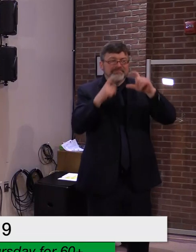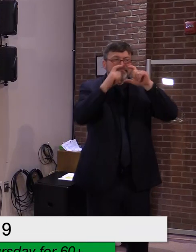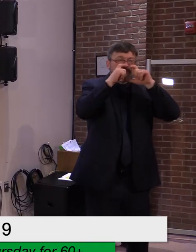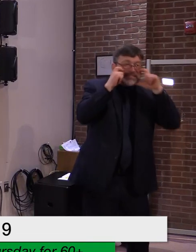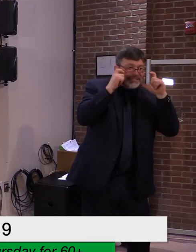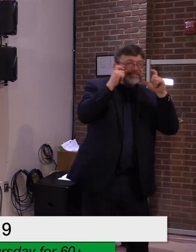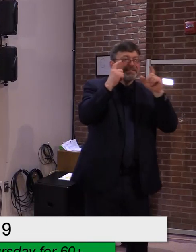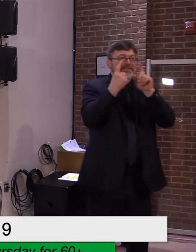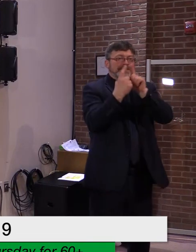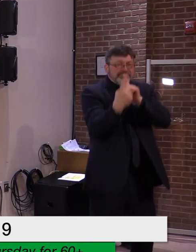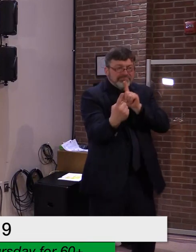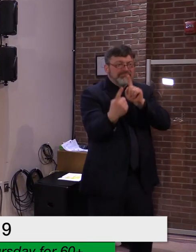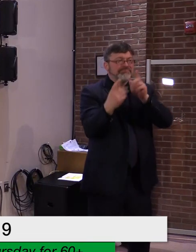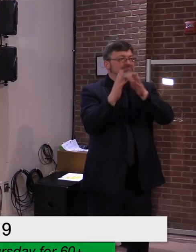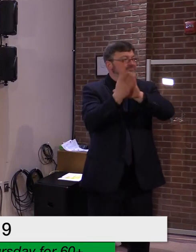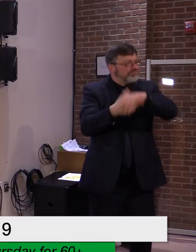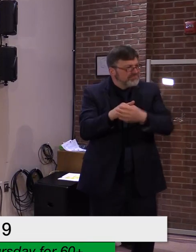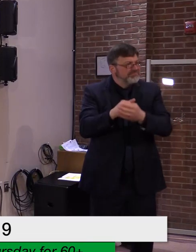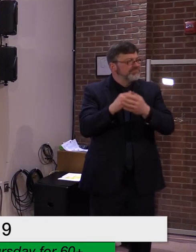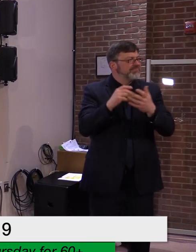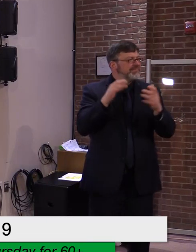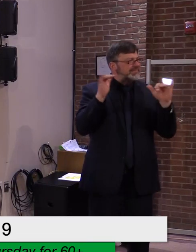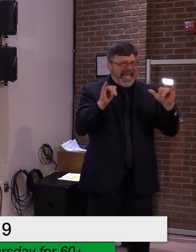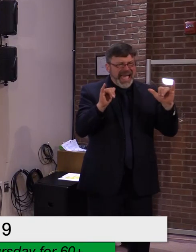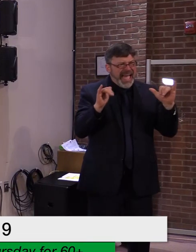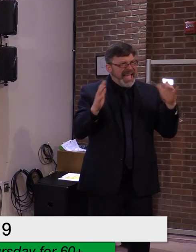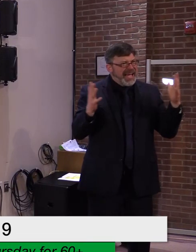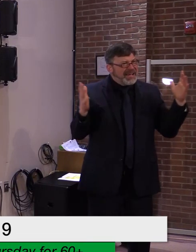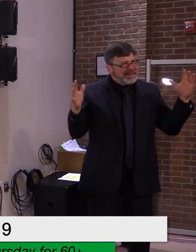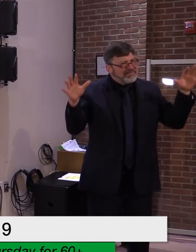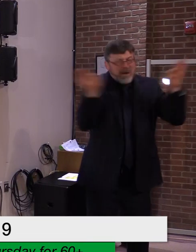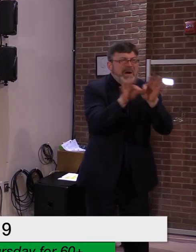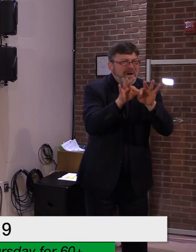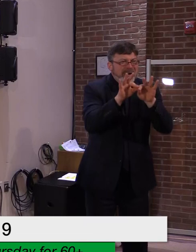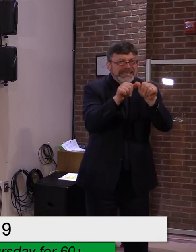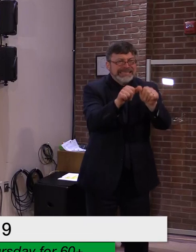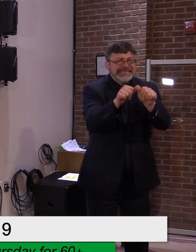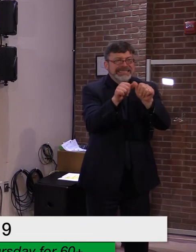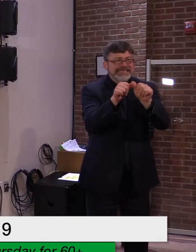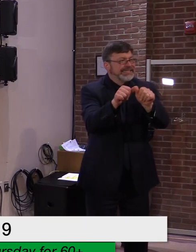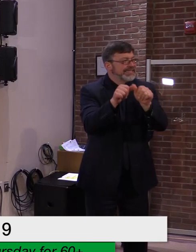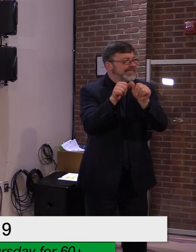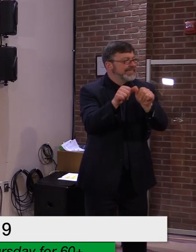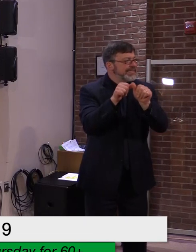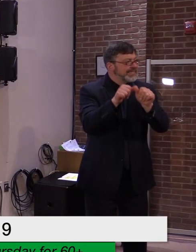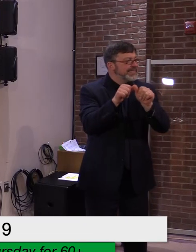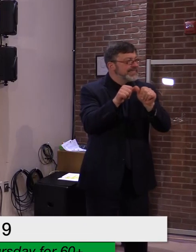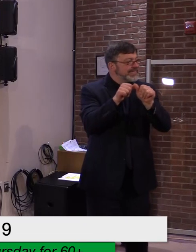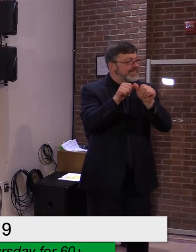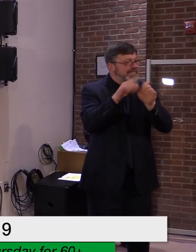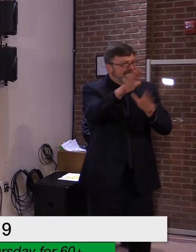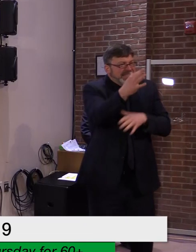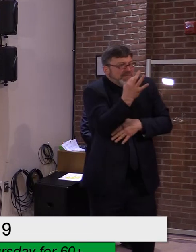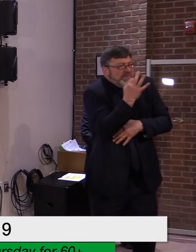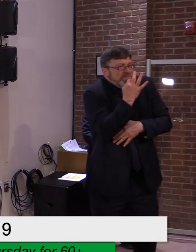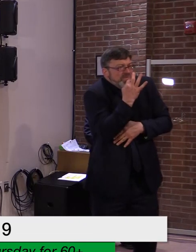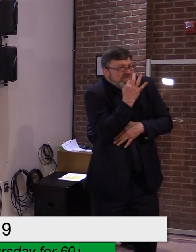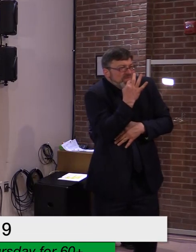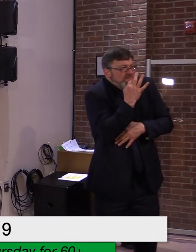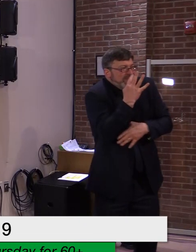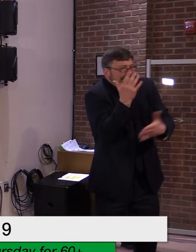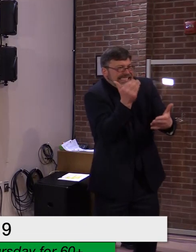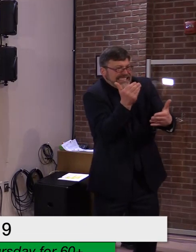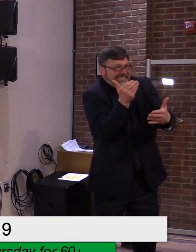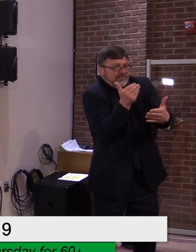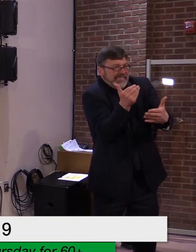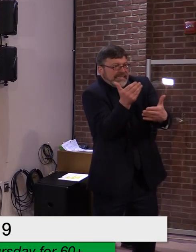more better position to have a normal summer. So that's something to look forward to, but we all have to do our